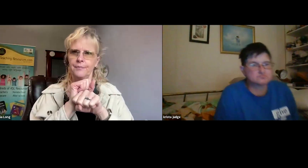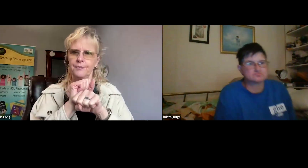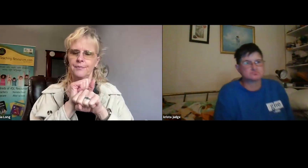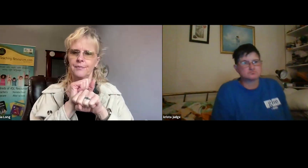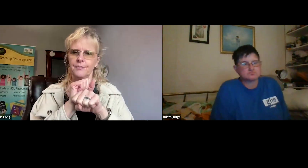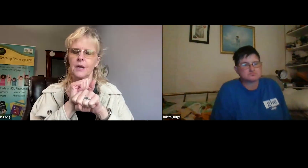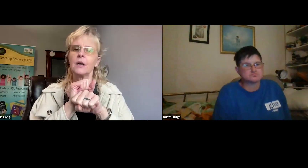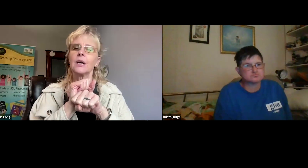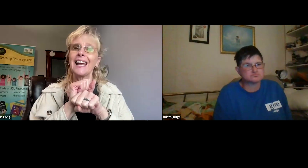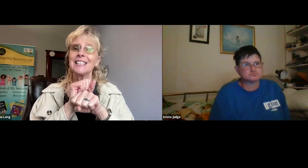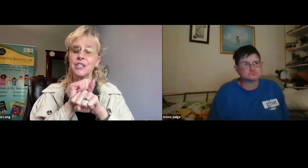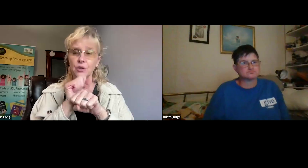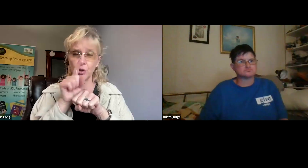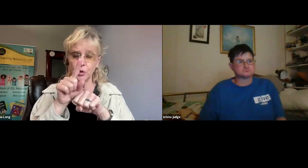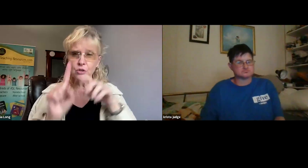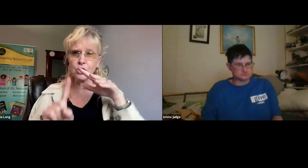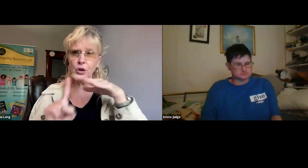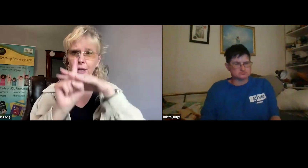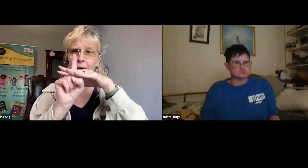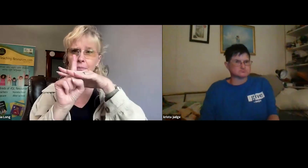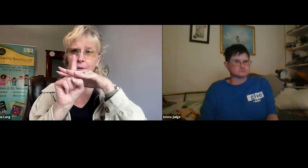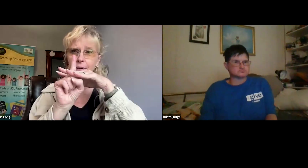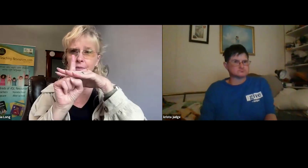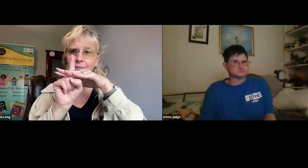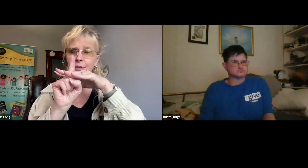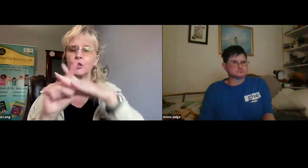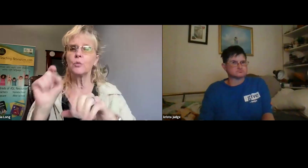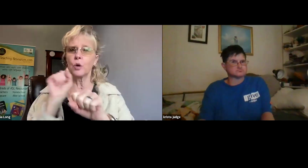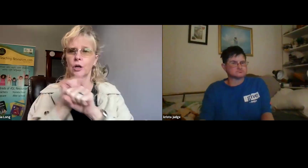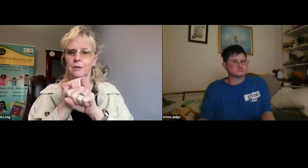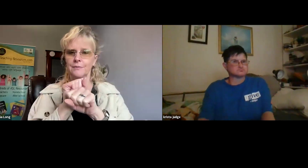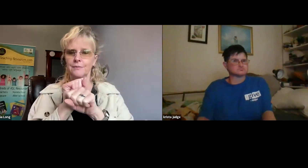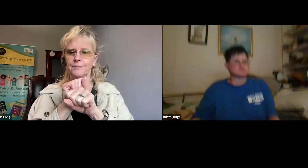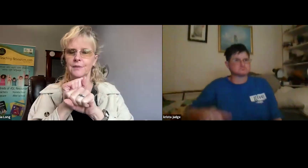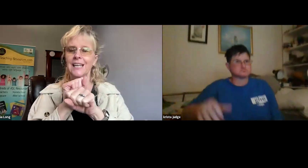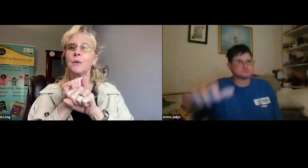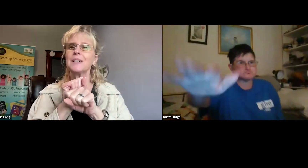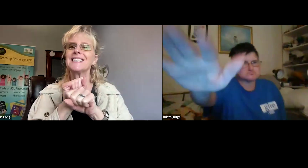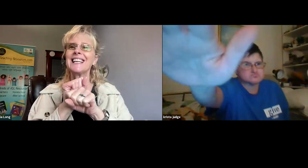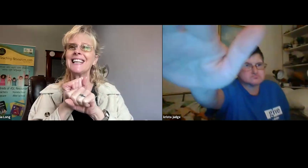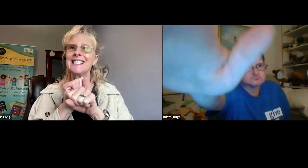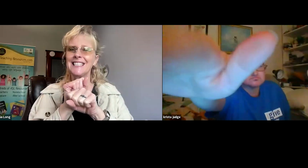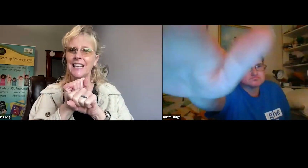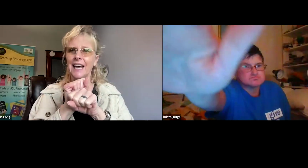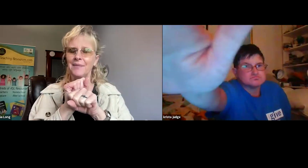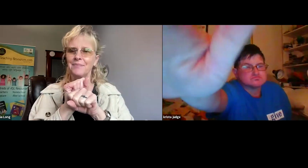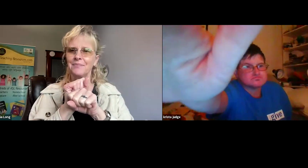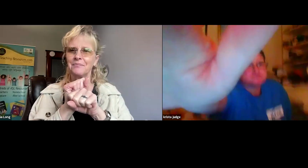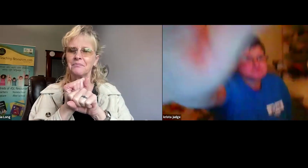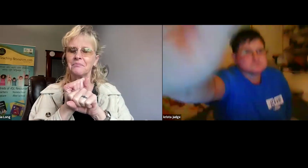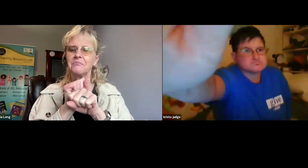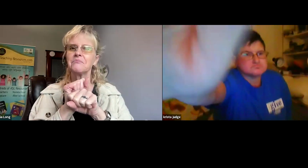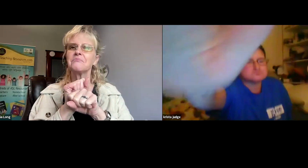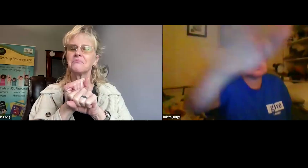work. Okay, so you showed up to work and it was an easy